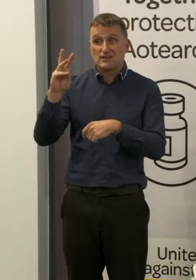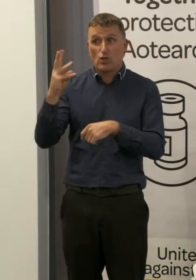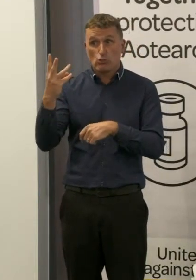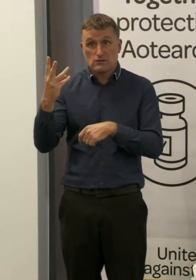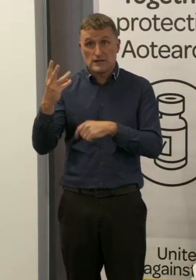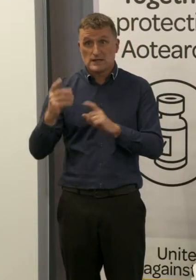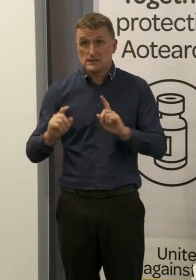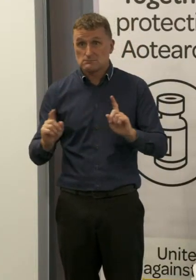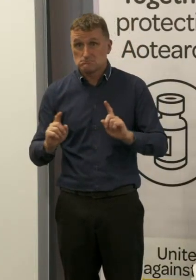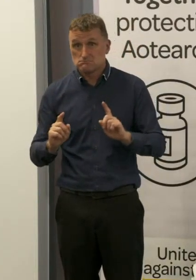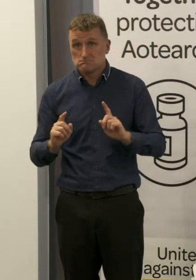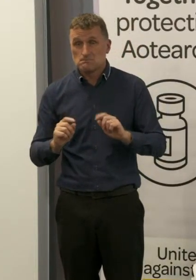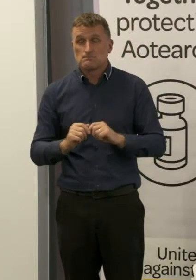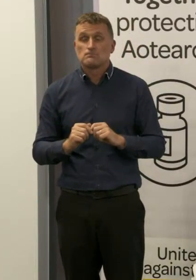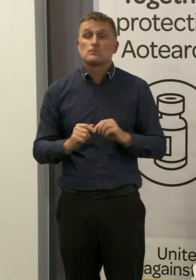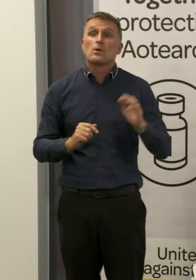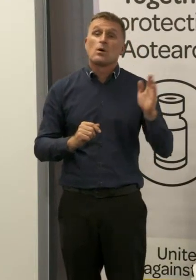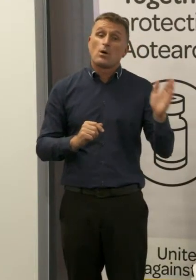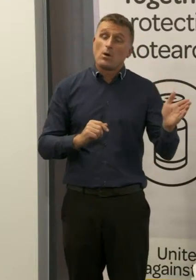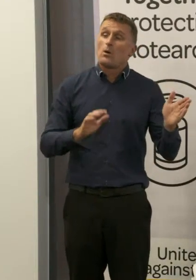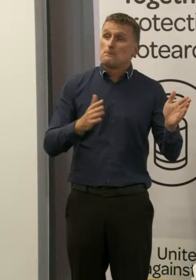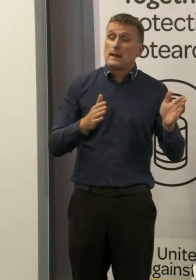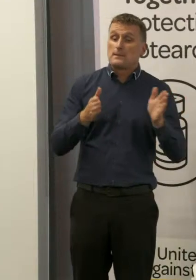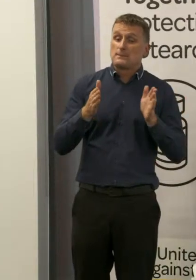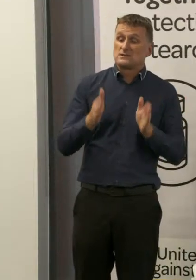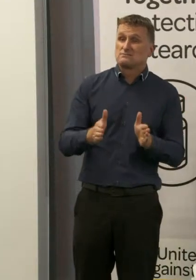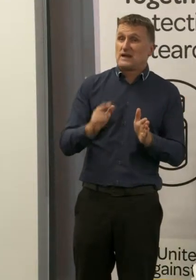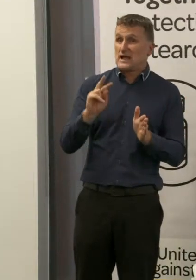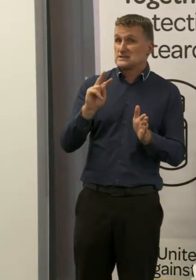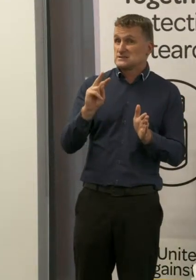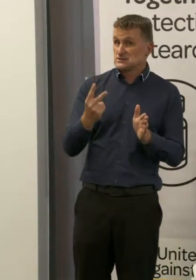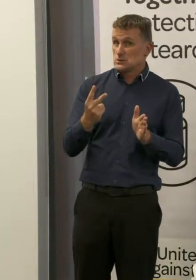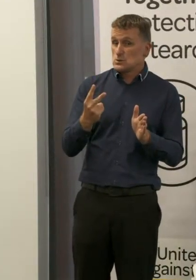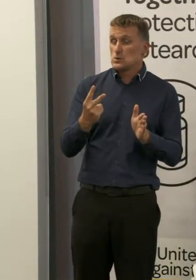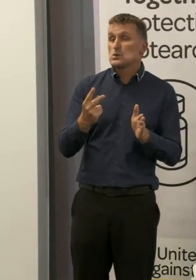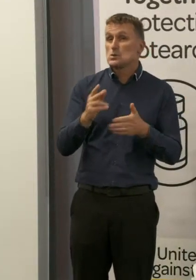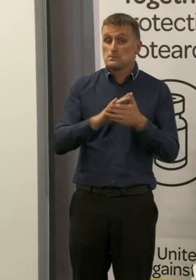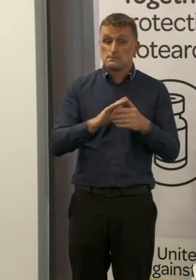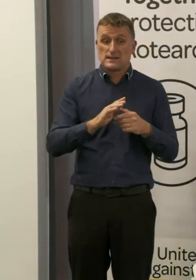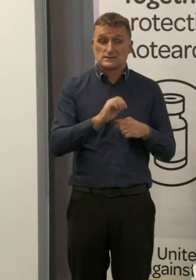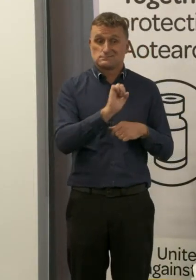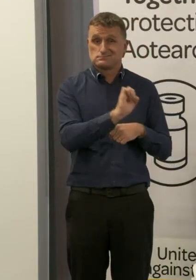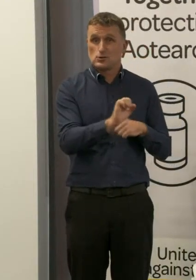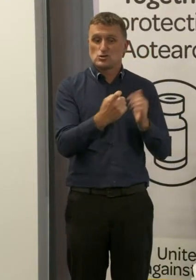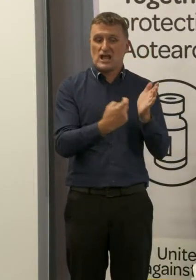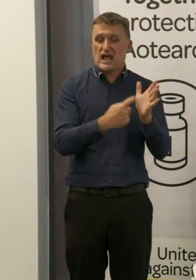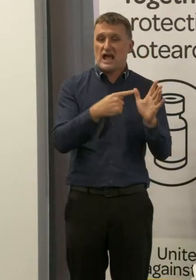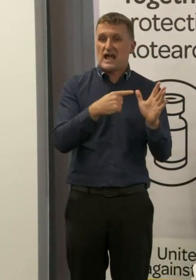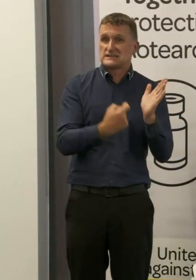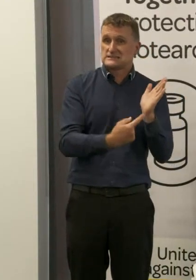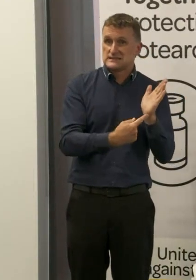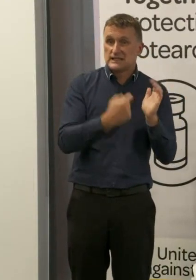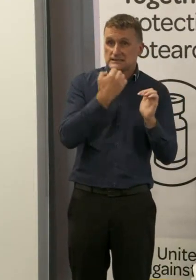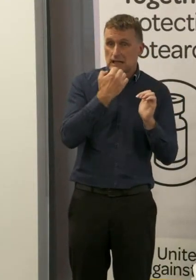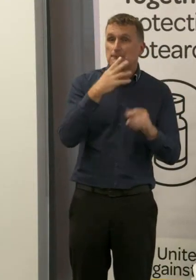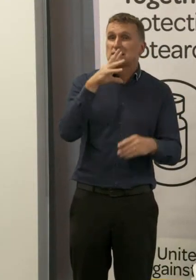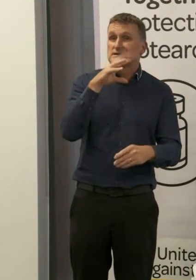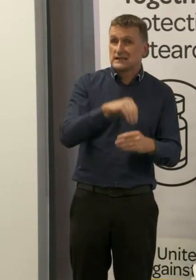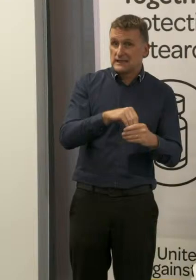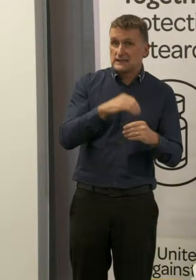3? It may still be in phase 2, and it will depend very much on whether our PCR capacity